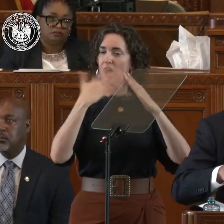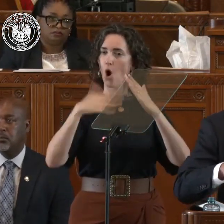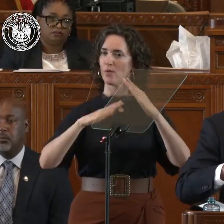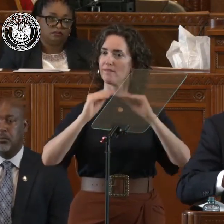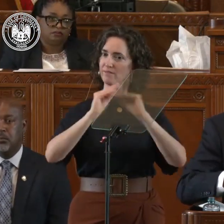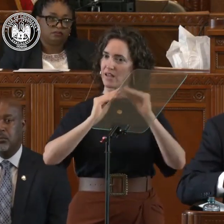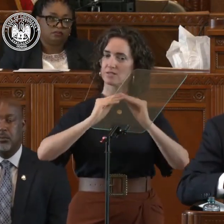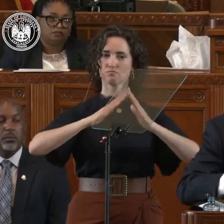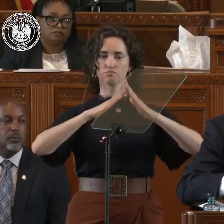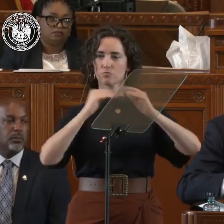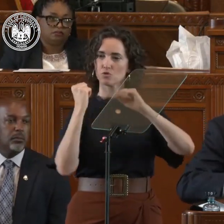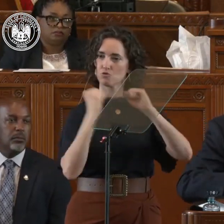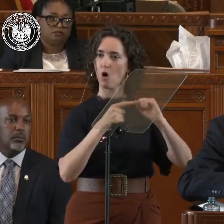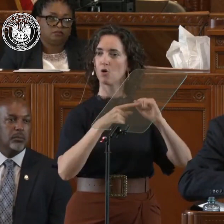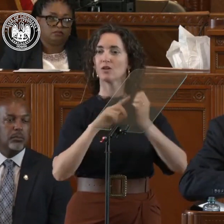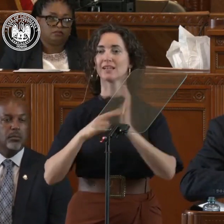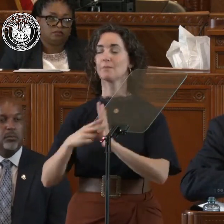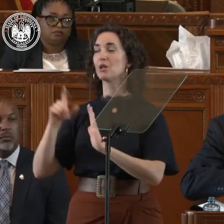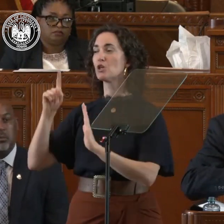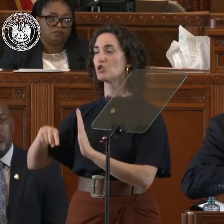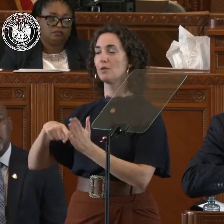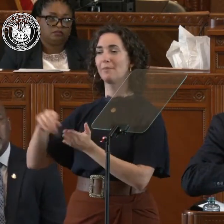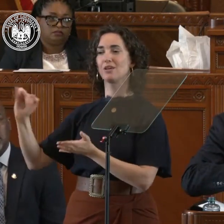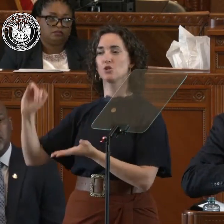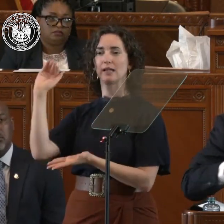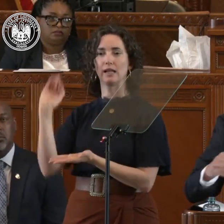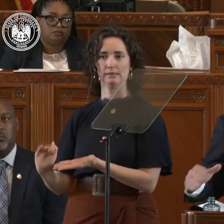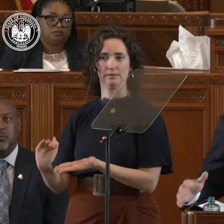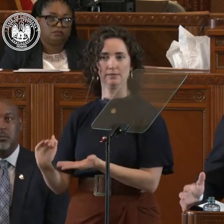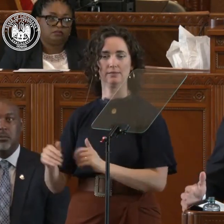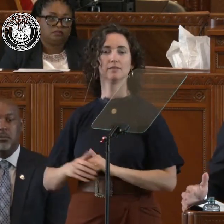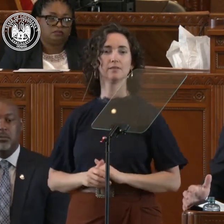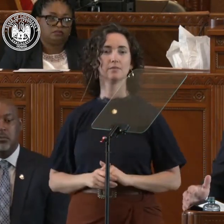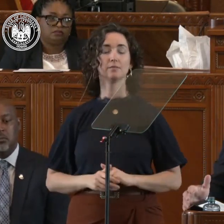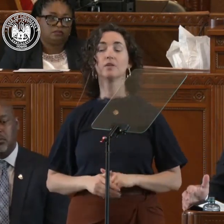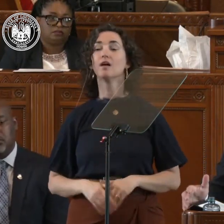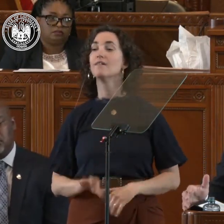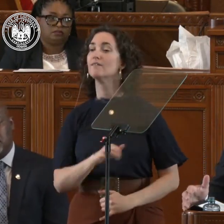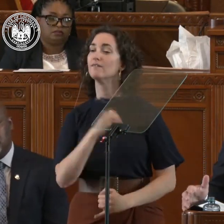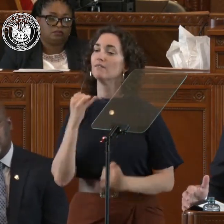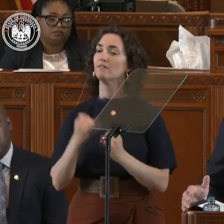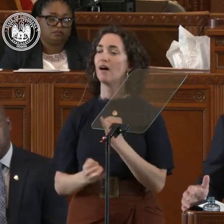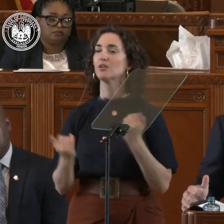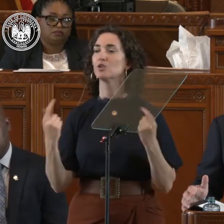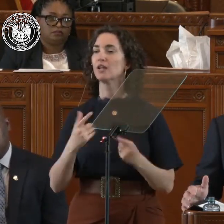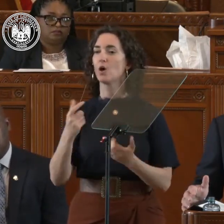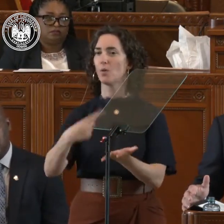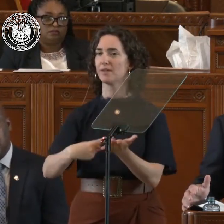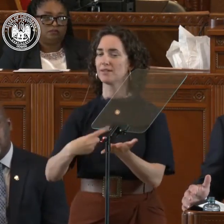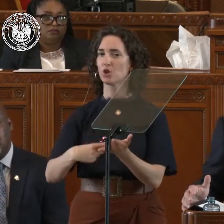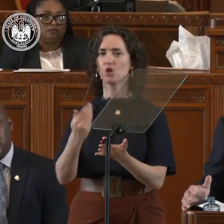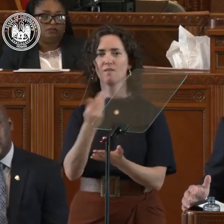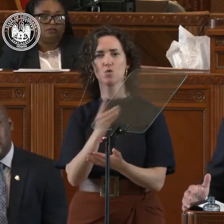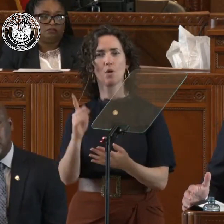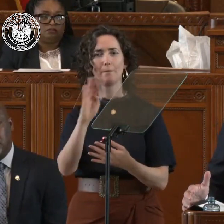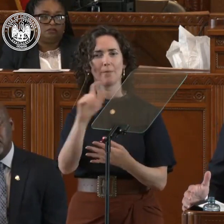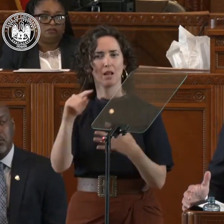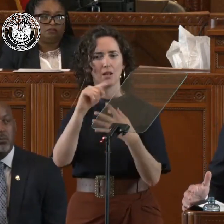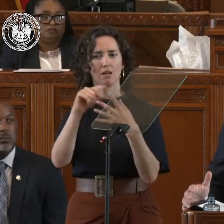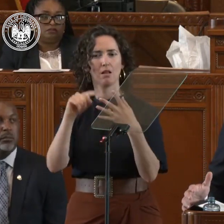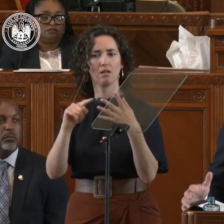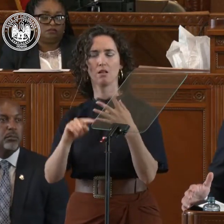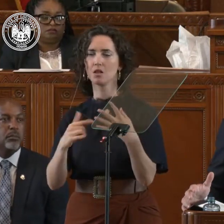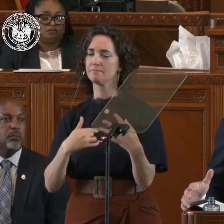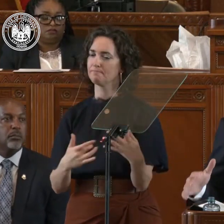premium that they're entitled to. And finally today, I want to discuss a series of bills that are core to my deeply